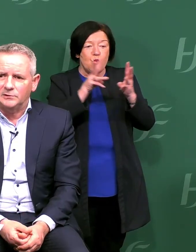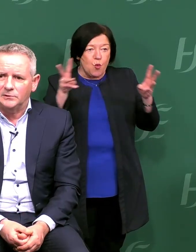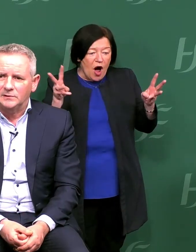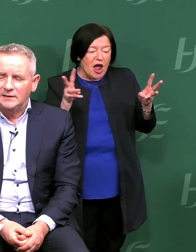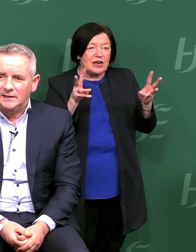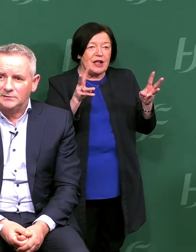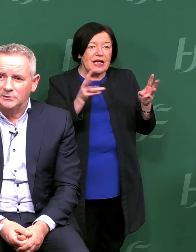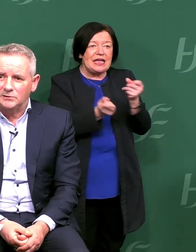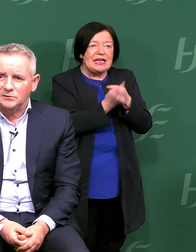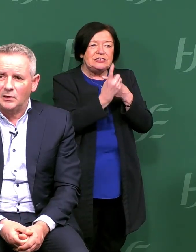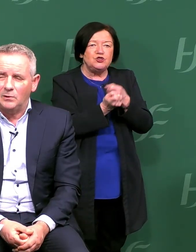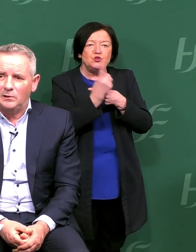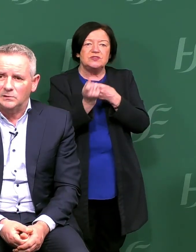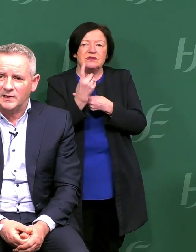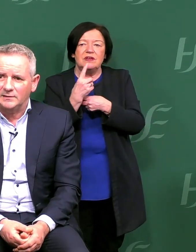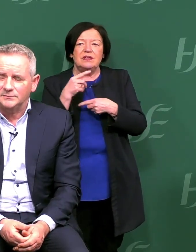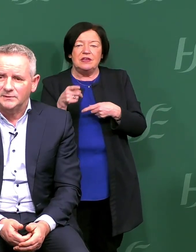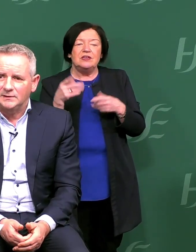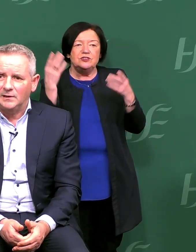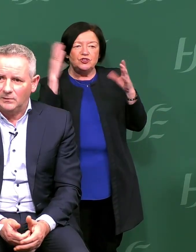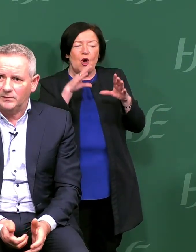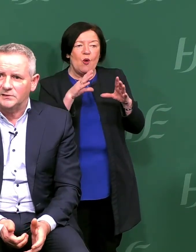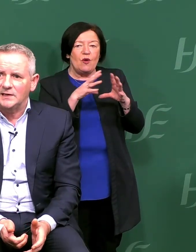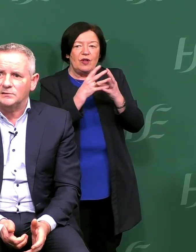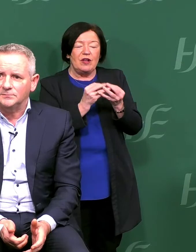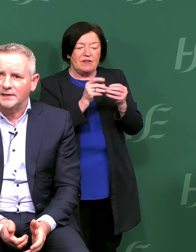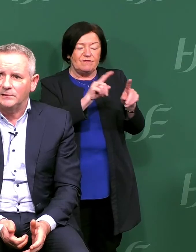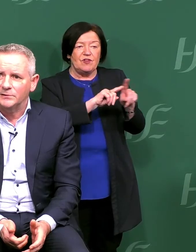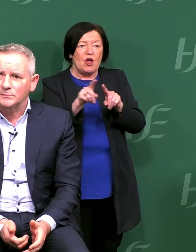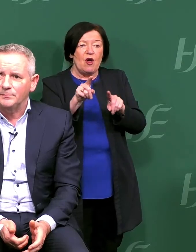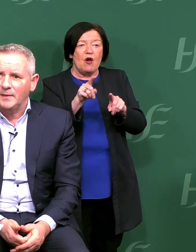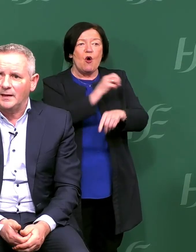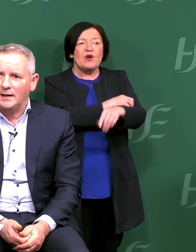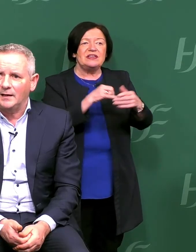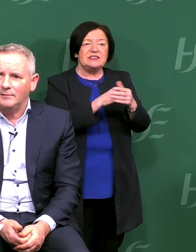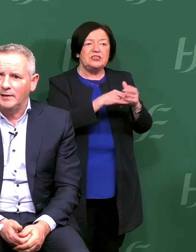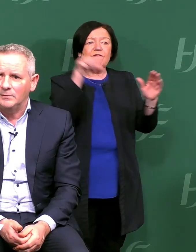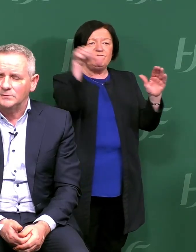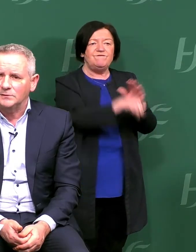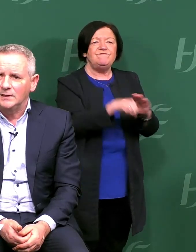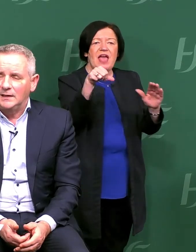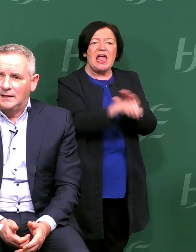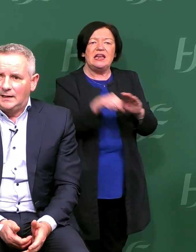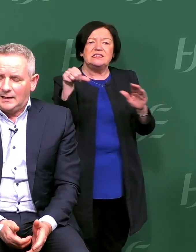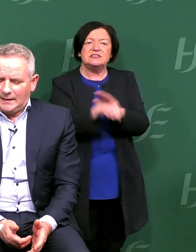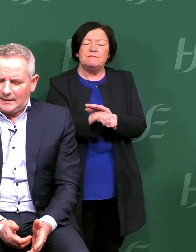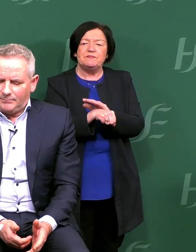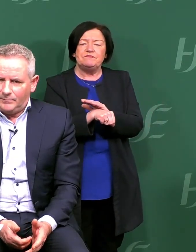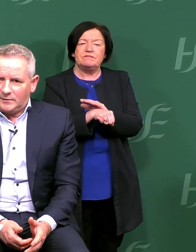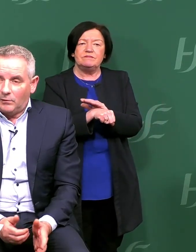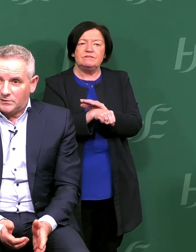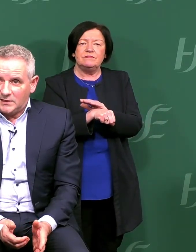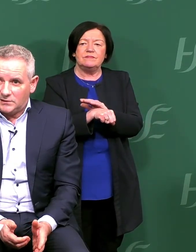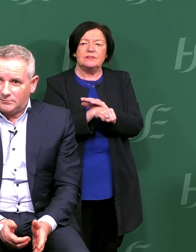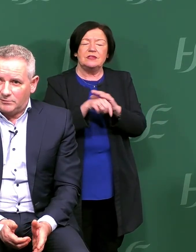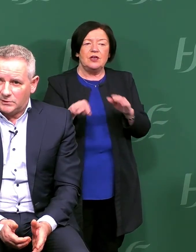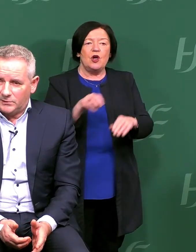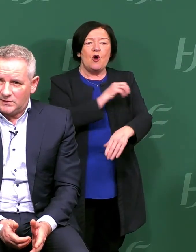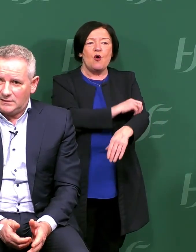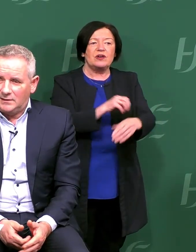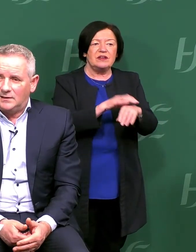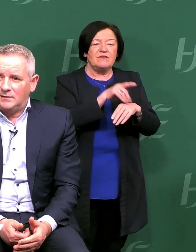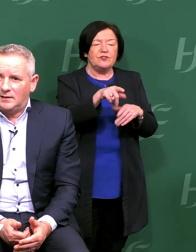that come through it, it does show a whole set of organisational failures around the organisation